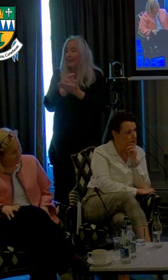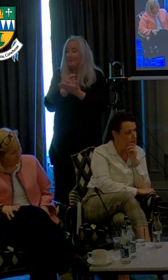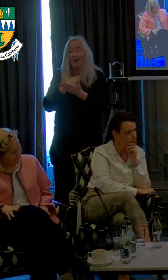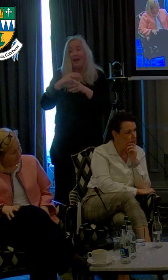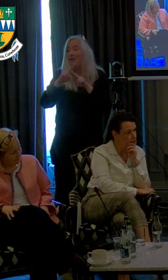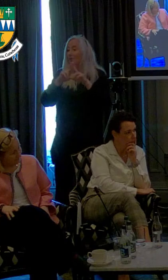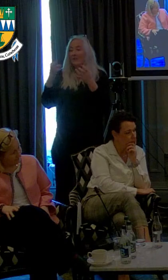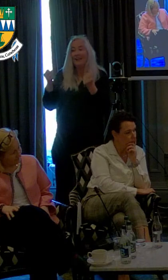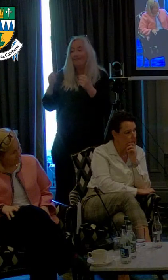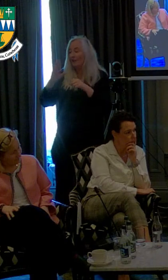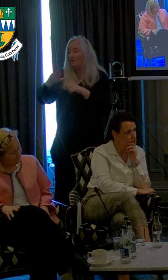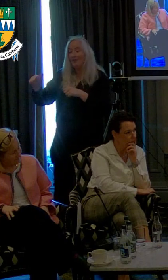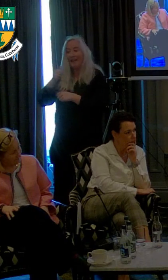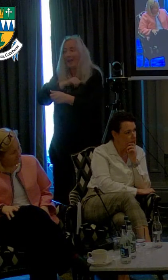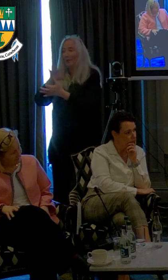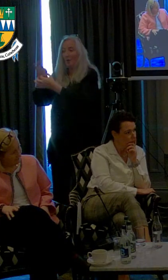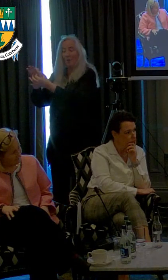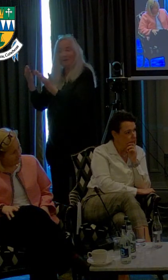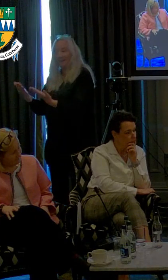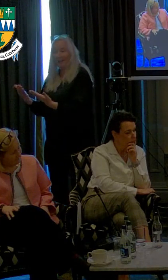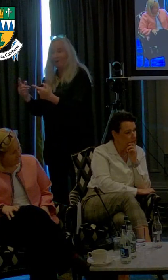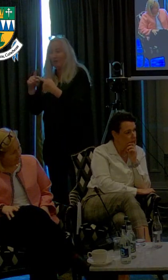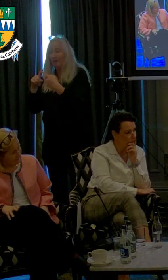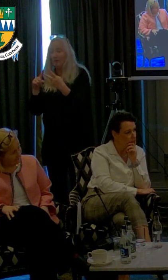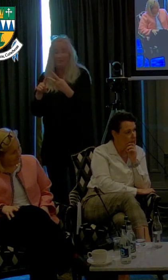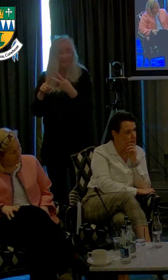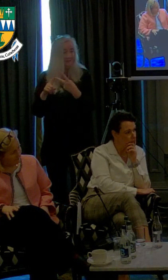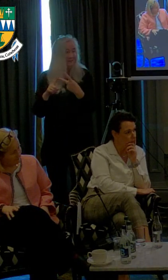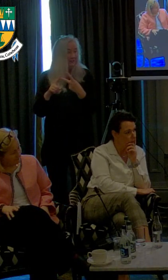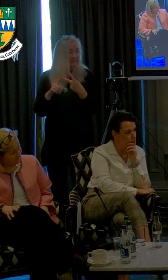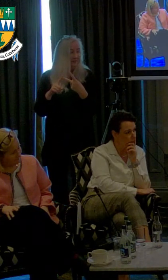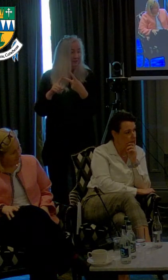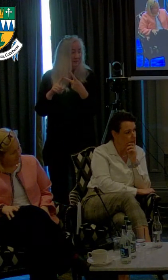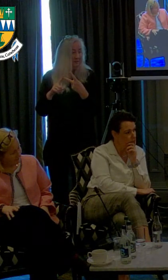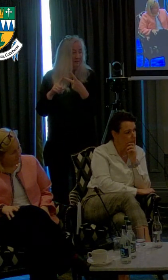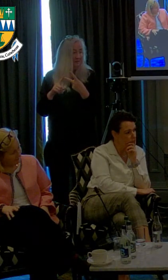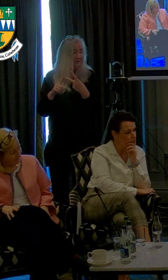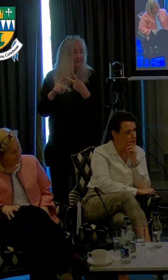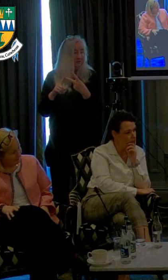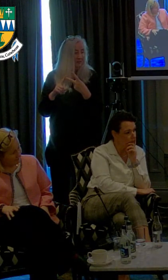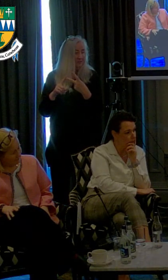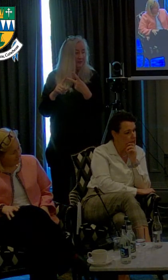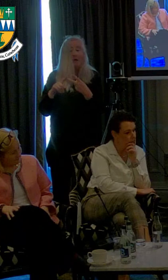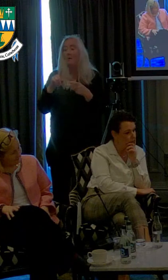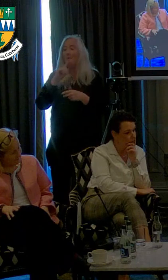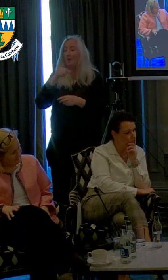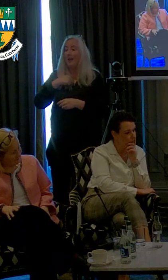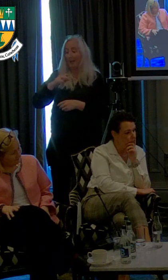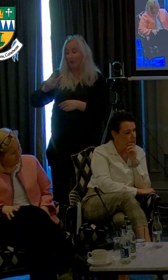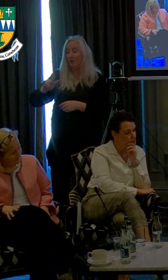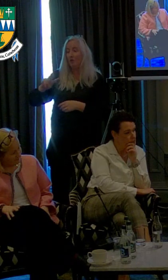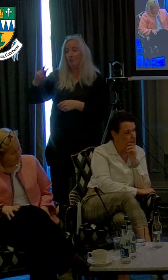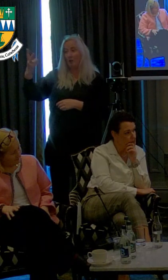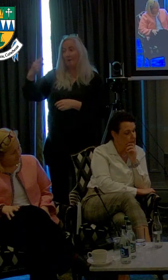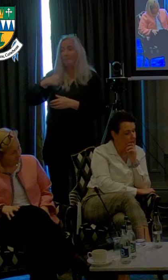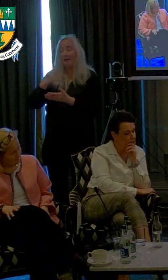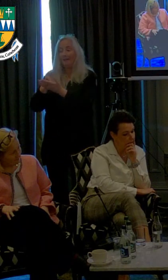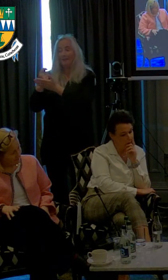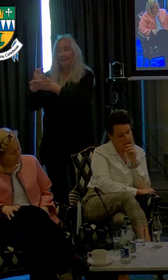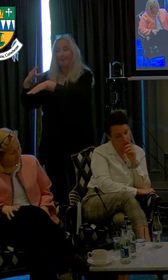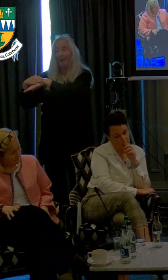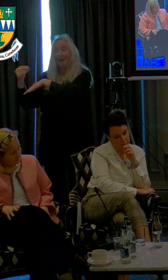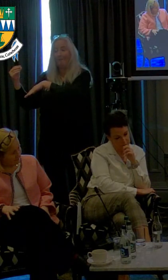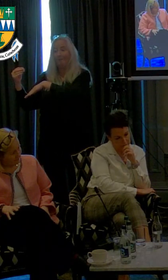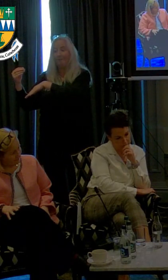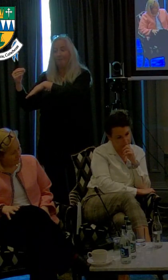I have a good husband, as I already said. But I have to juggle my days off to attend meetings. And there seems